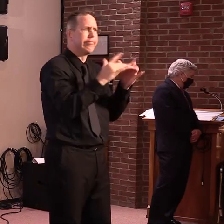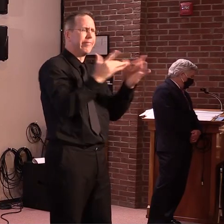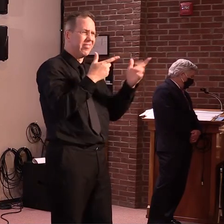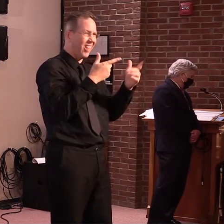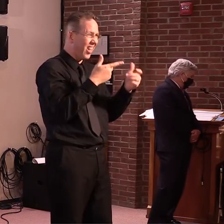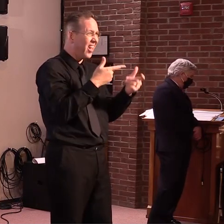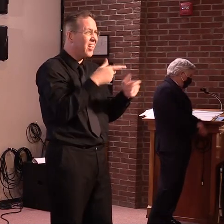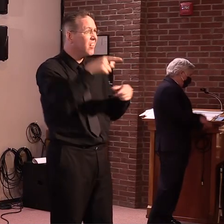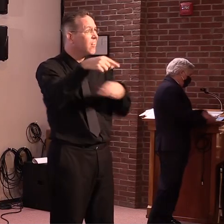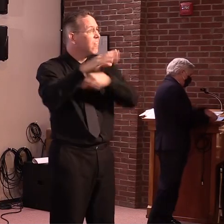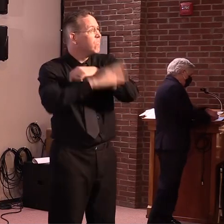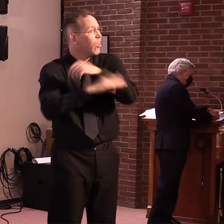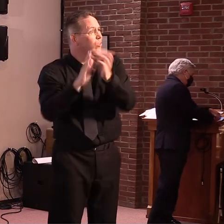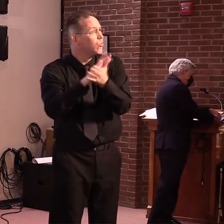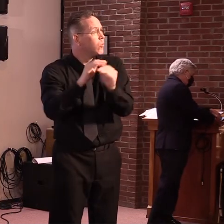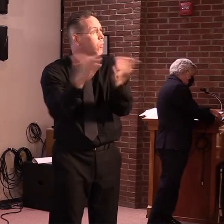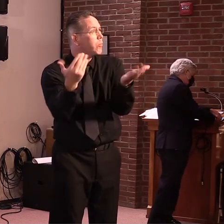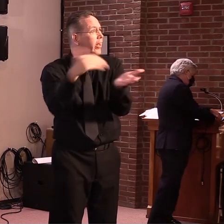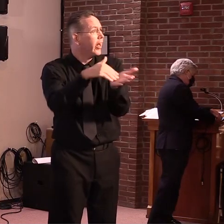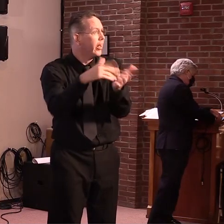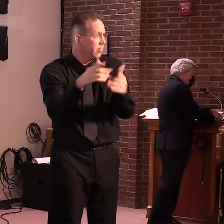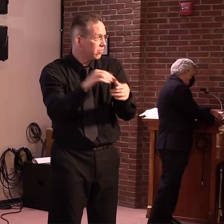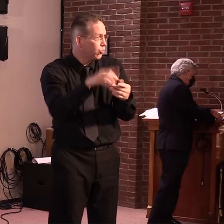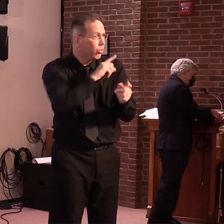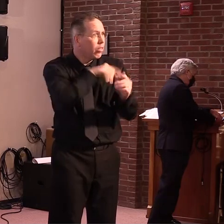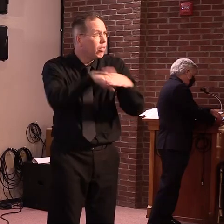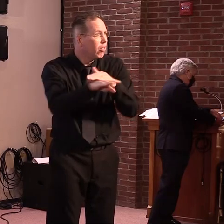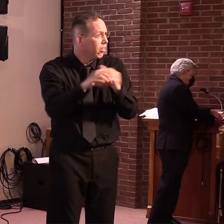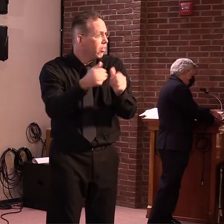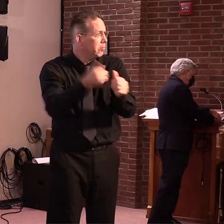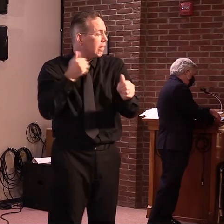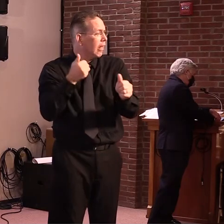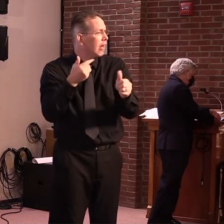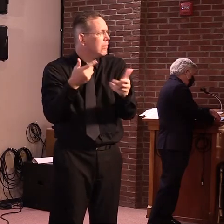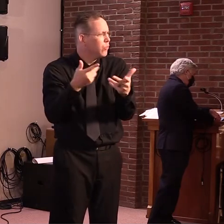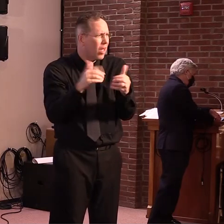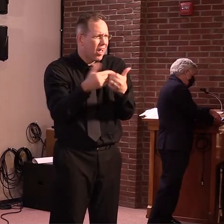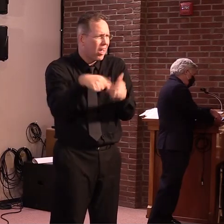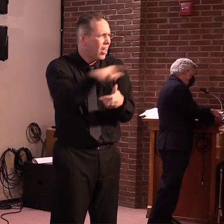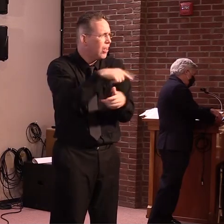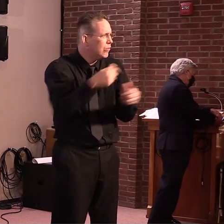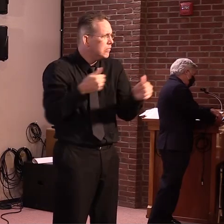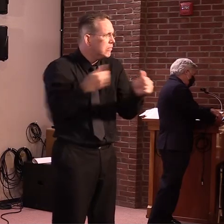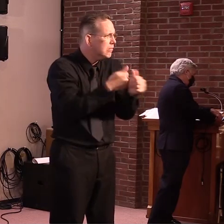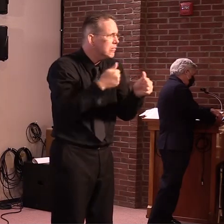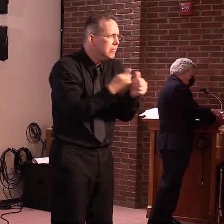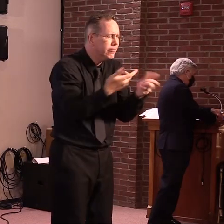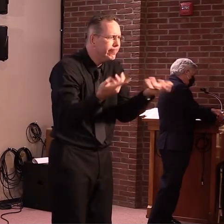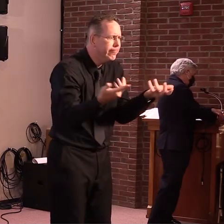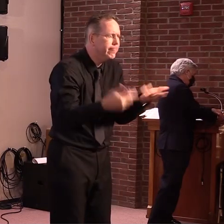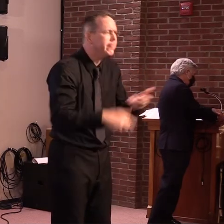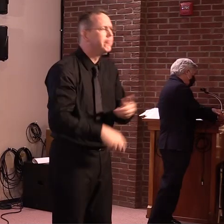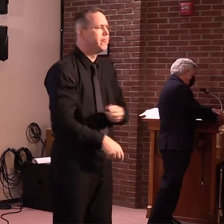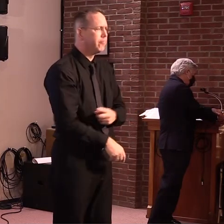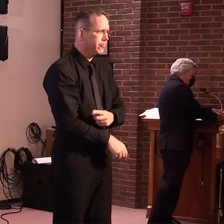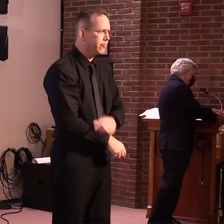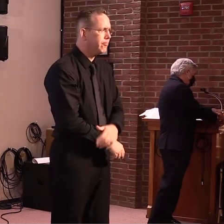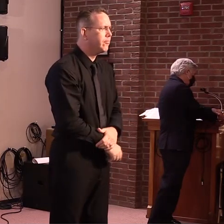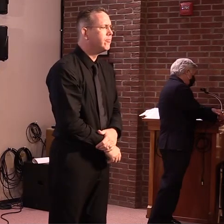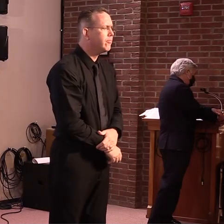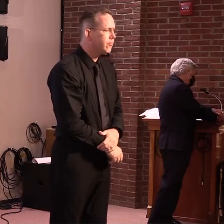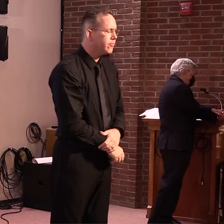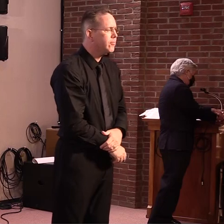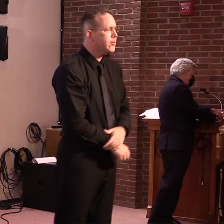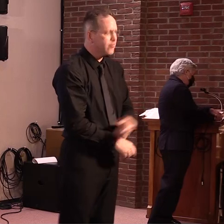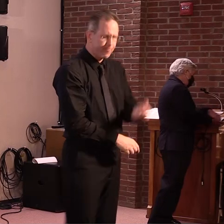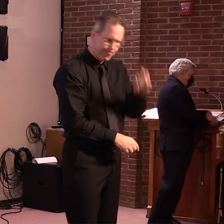in reopening for the fall. It's really one of the key elements of opening in the fall is to begin to assess the impact of the emergency on